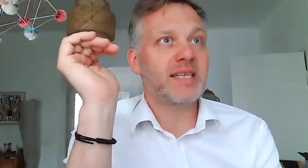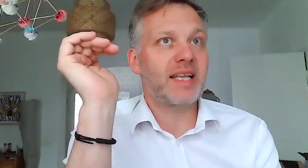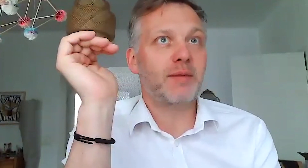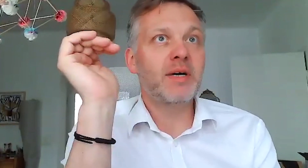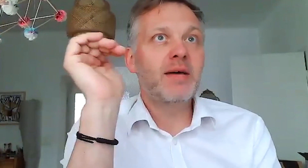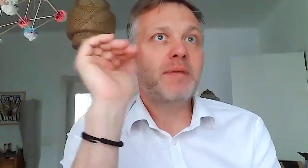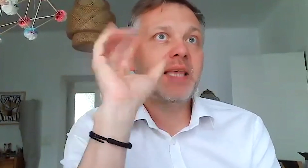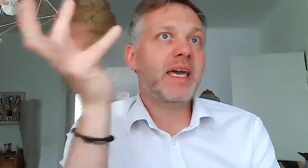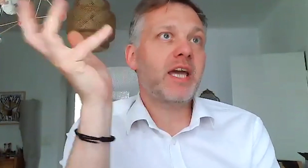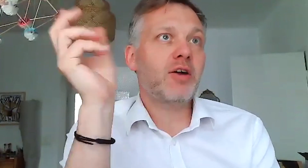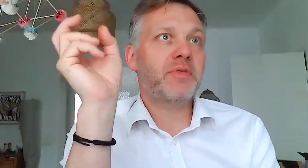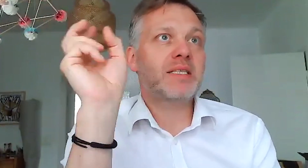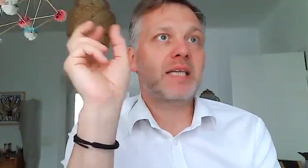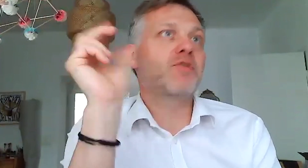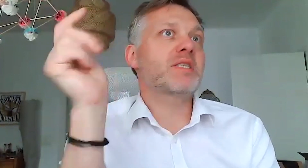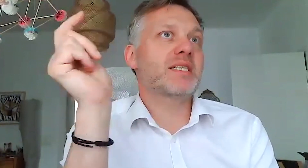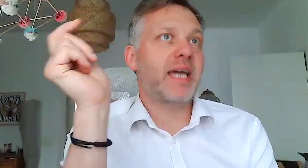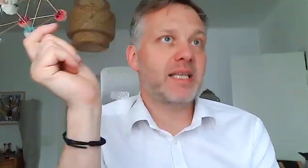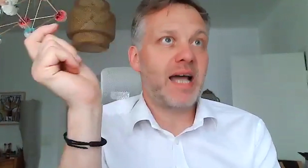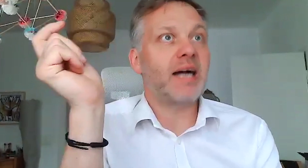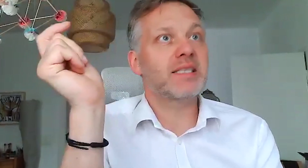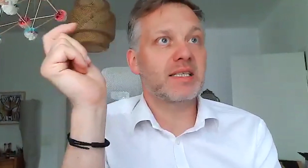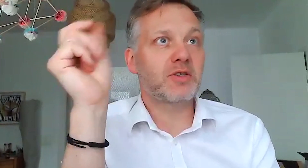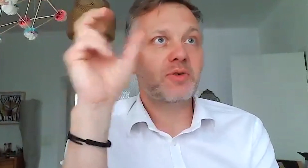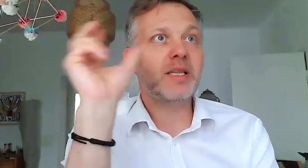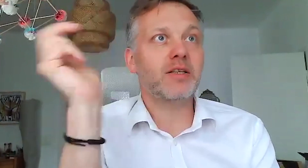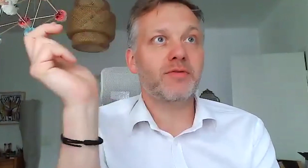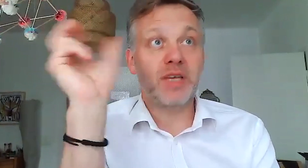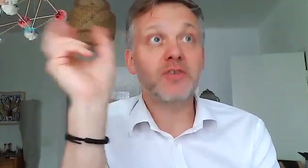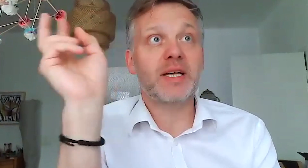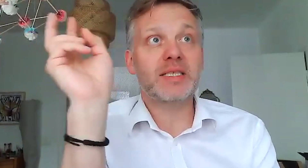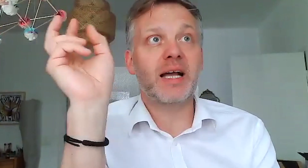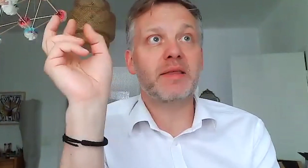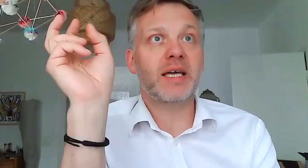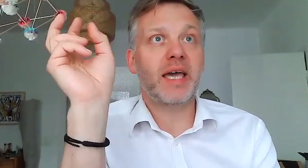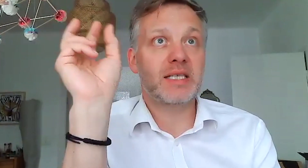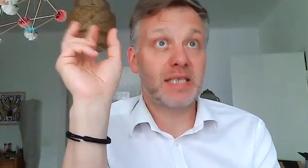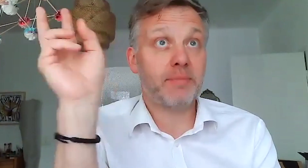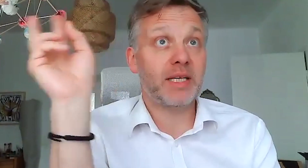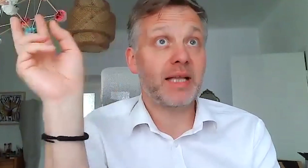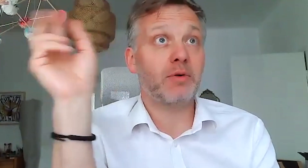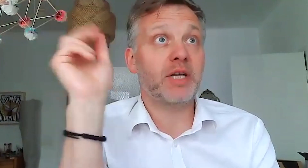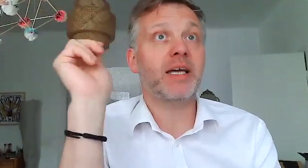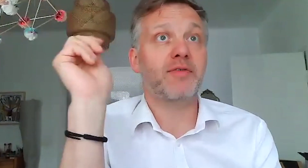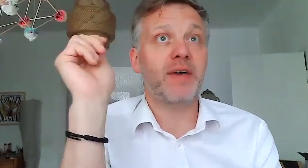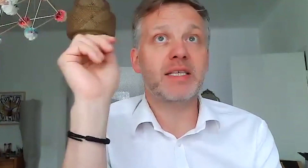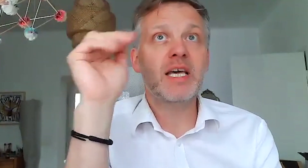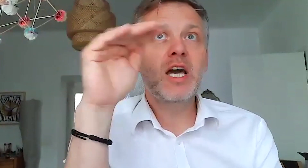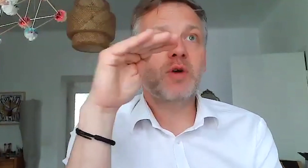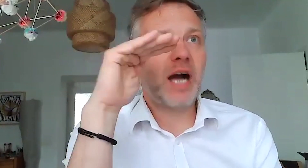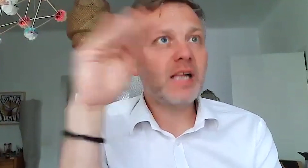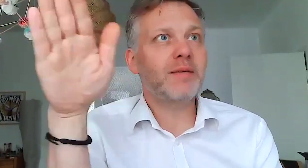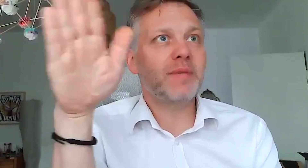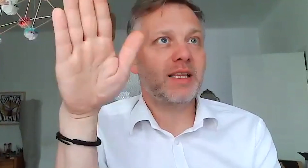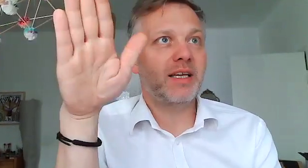open data setup, but taking care of things like, for instance, gated access. There's quite a lot of interesting, I think, cases happening now on Hugging